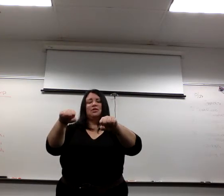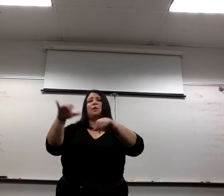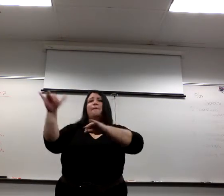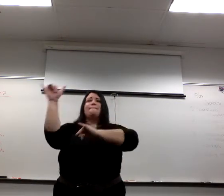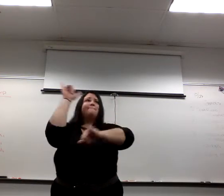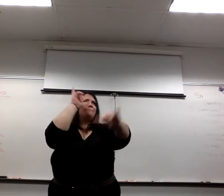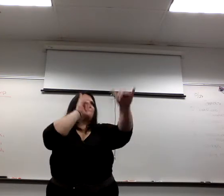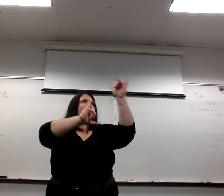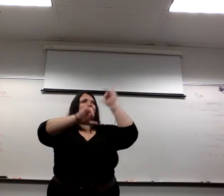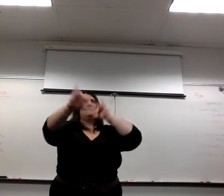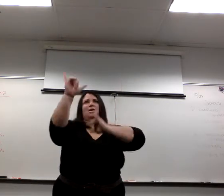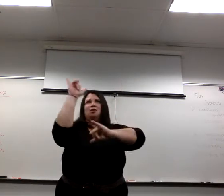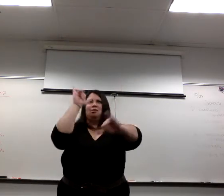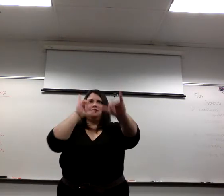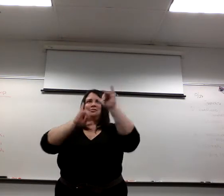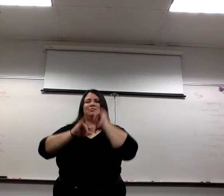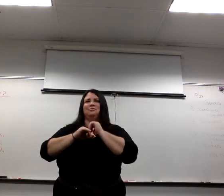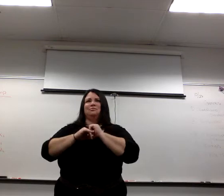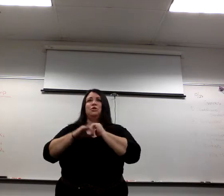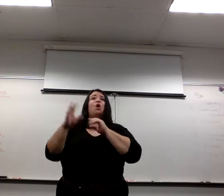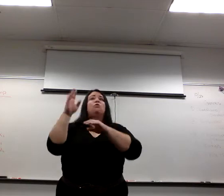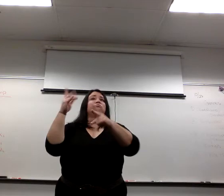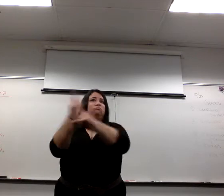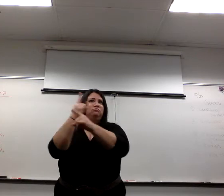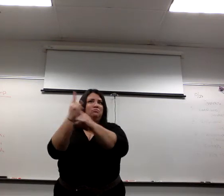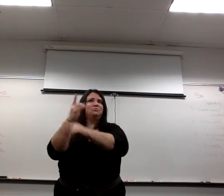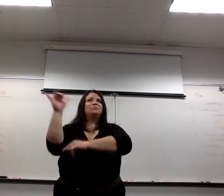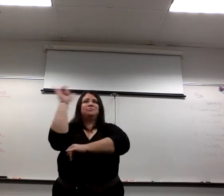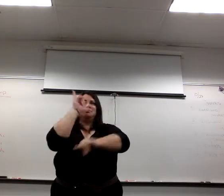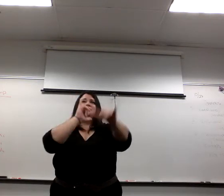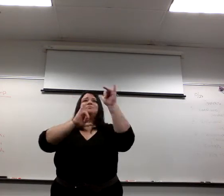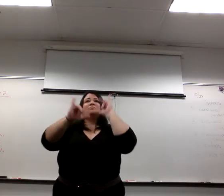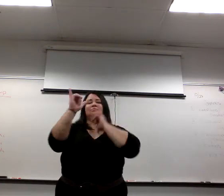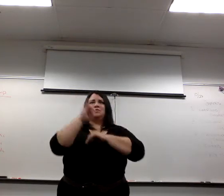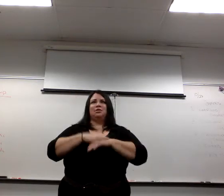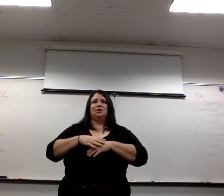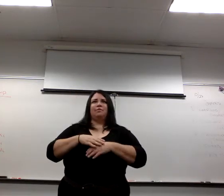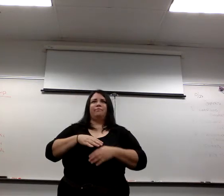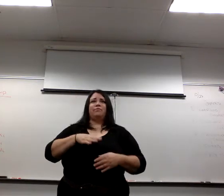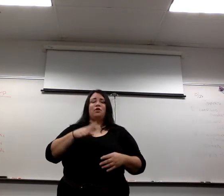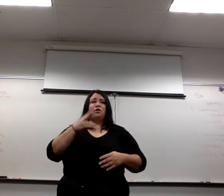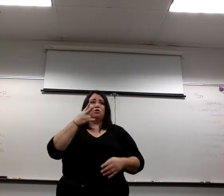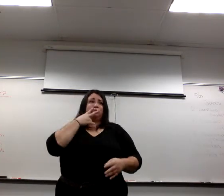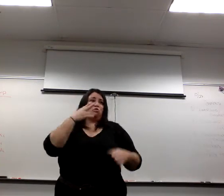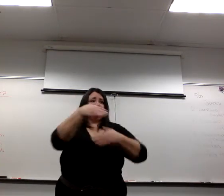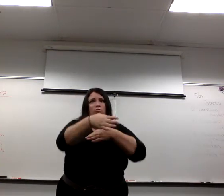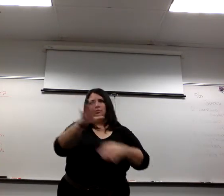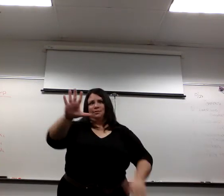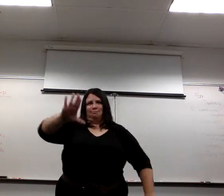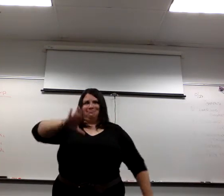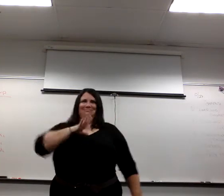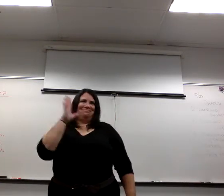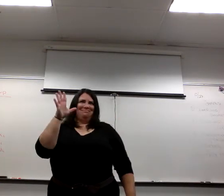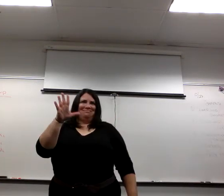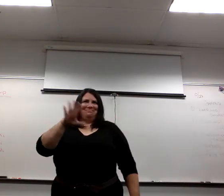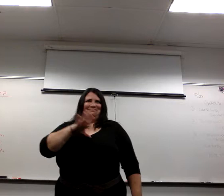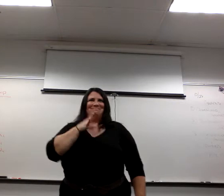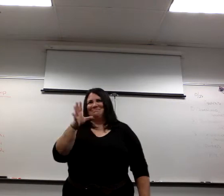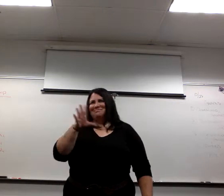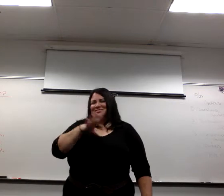that. But they also had the fanciest smoking room I'd ever seen before. Which there was like